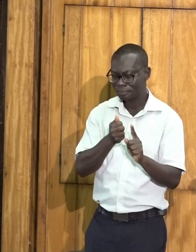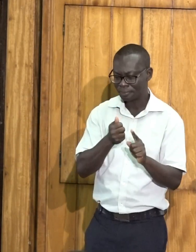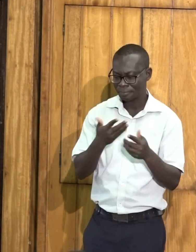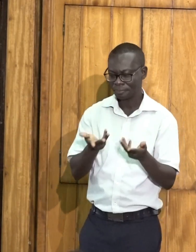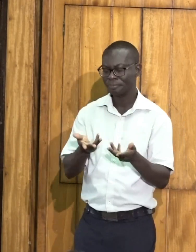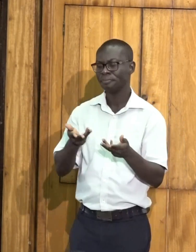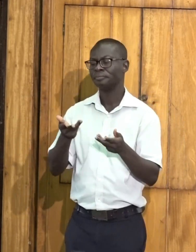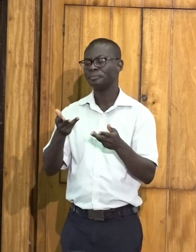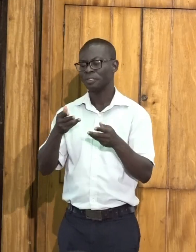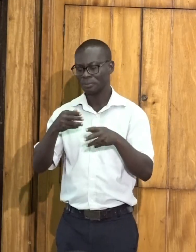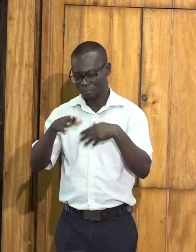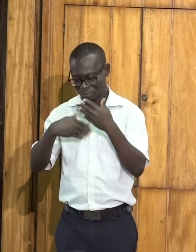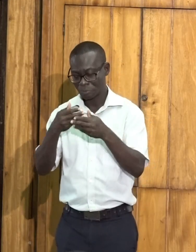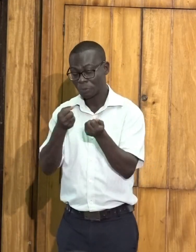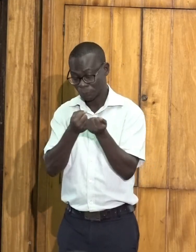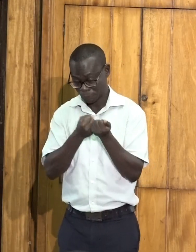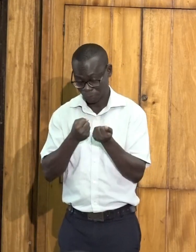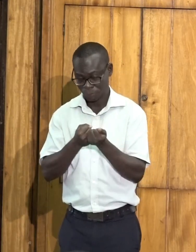us, which we are able to support.